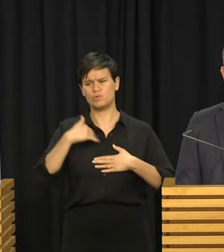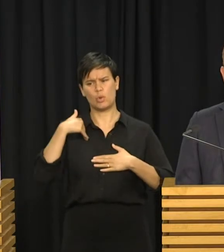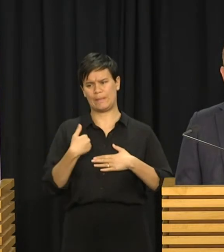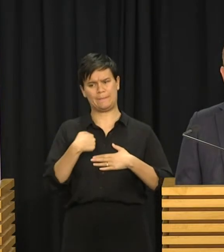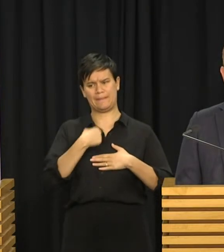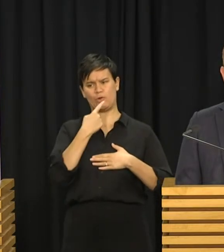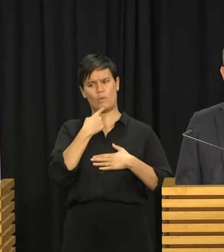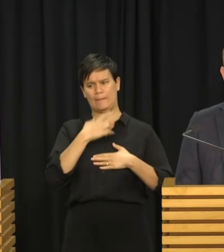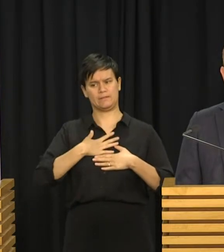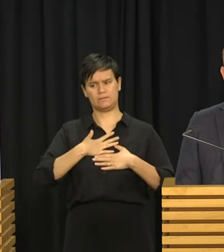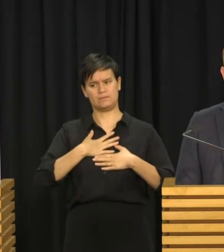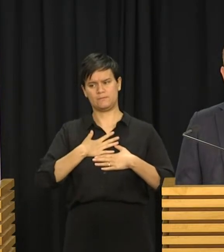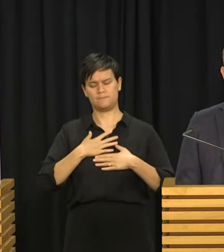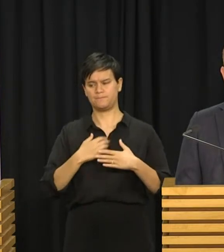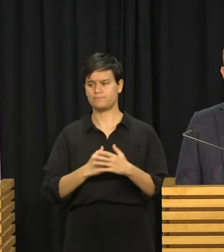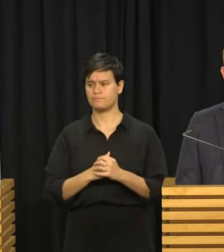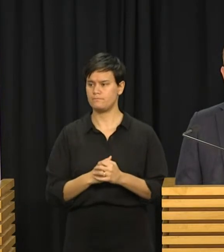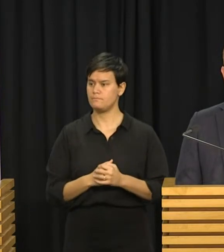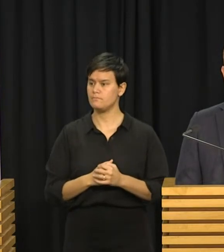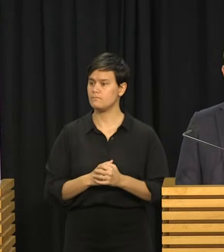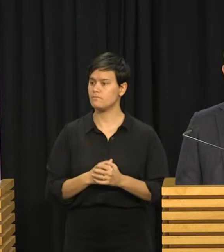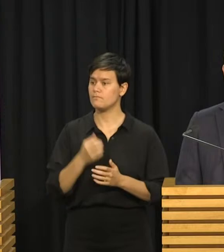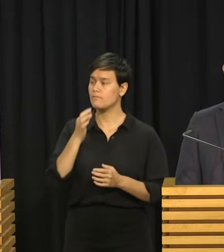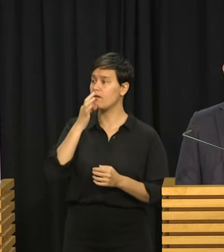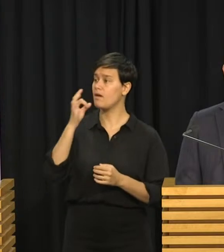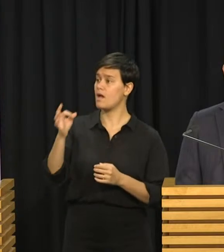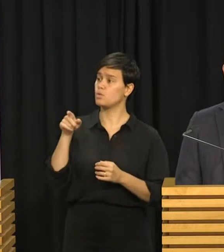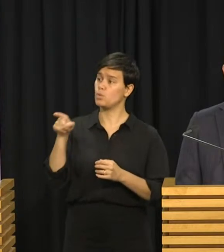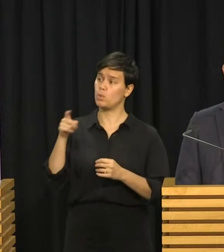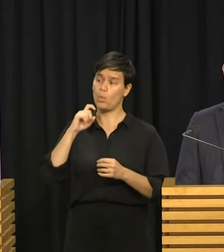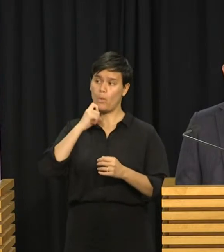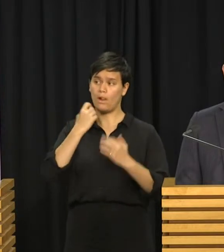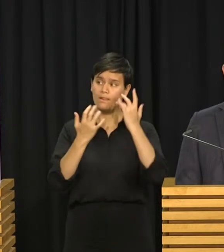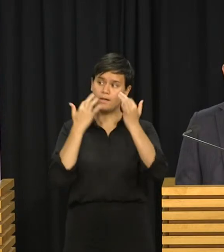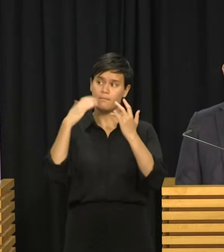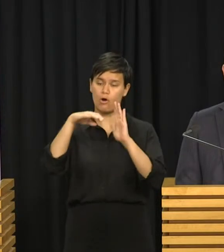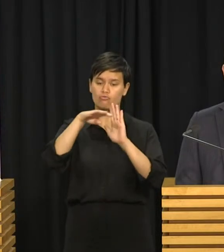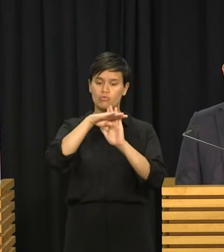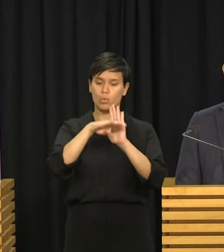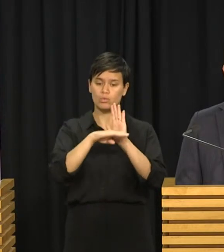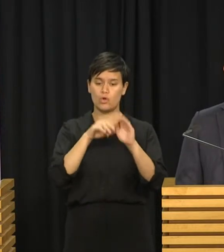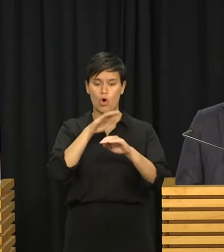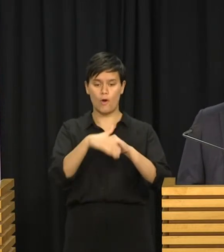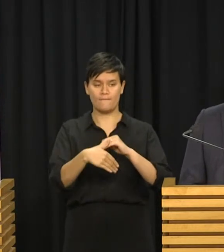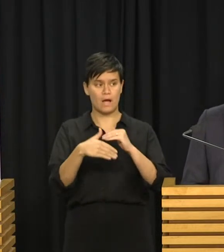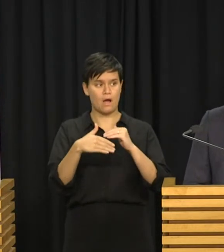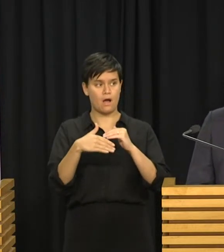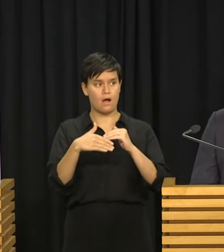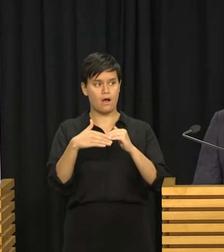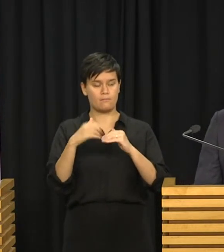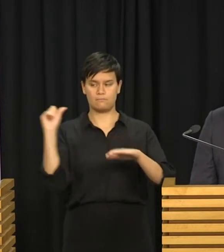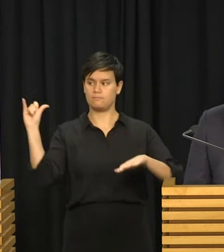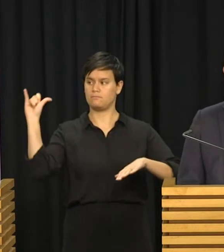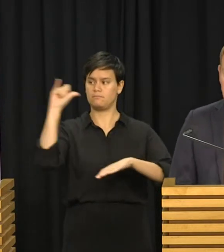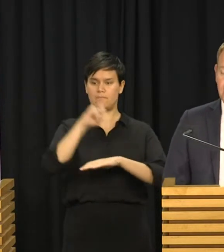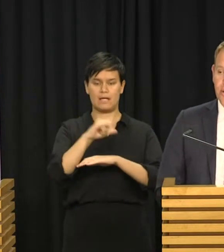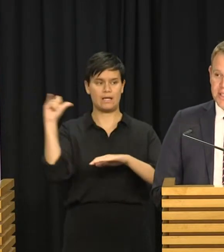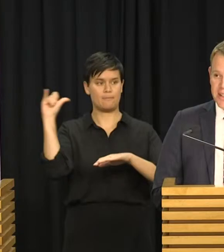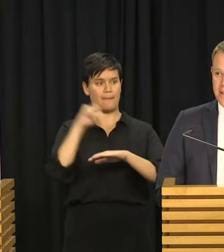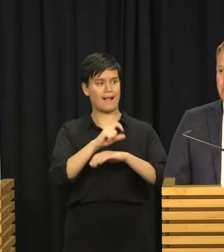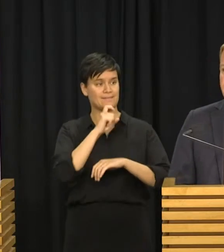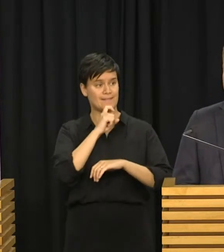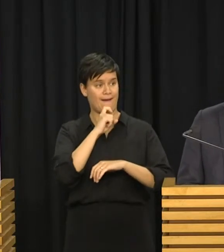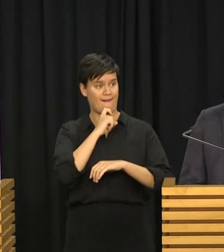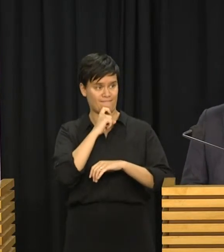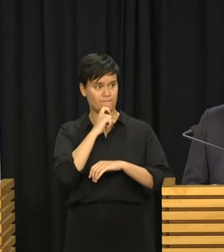else particularly. Are you looking to reassess the rules around airline crew isolating? Look, I've looked very